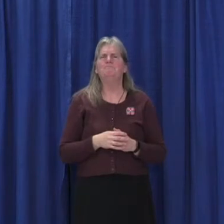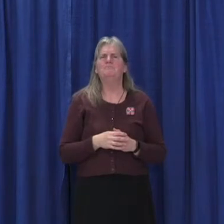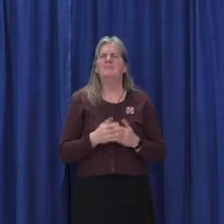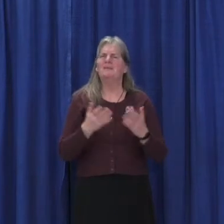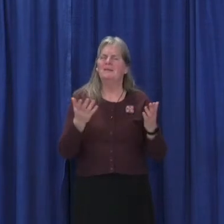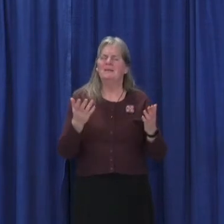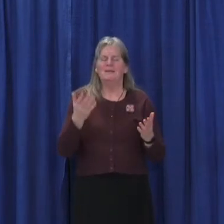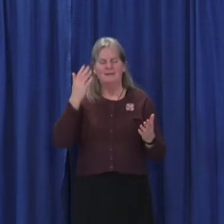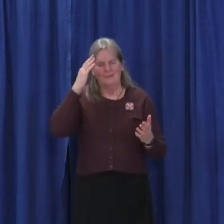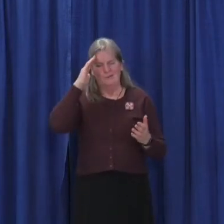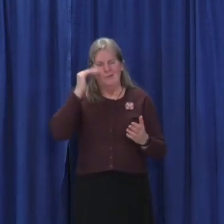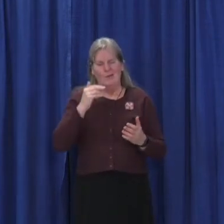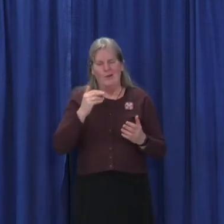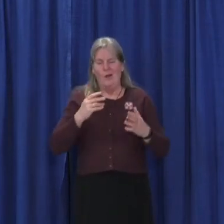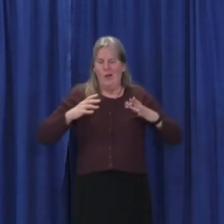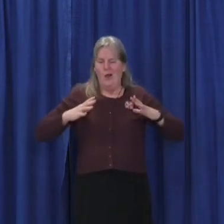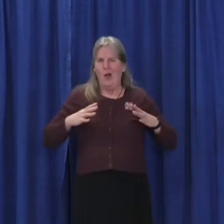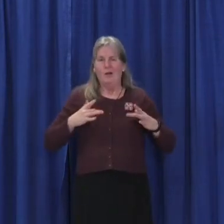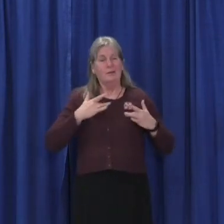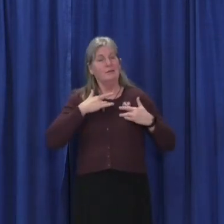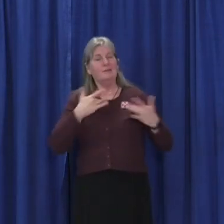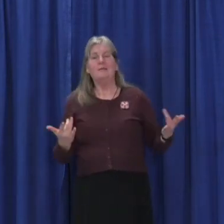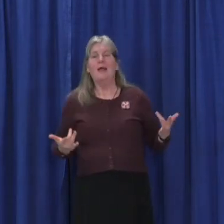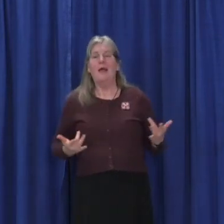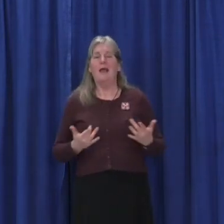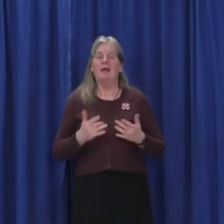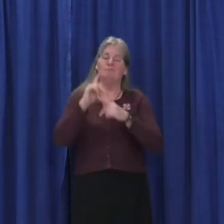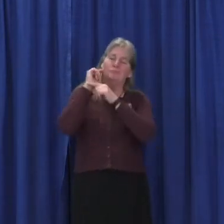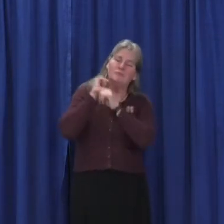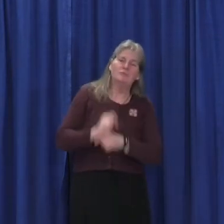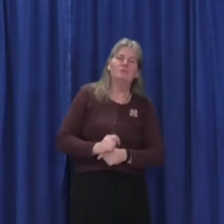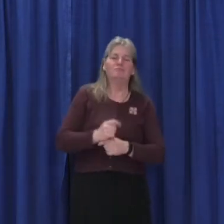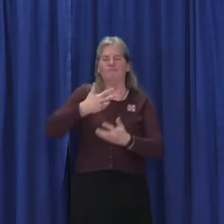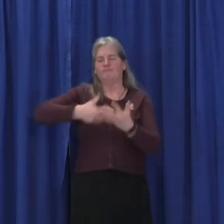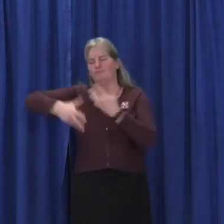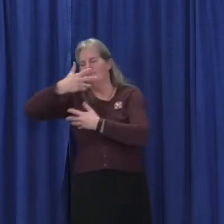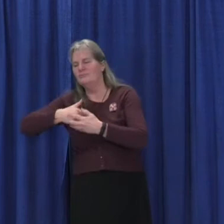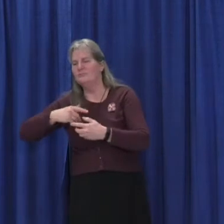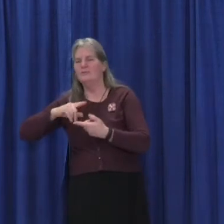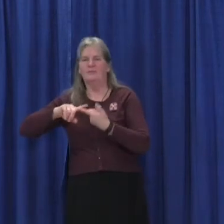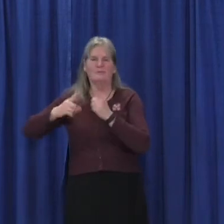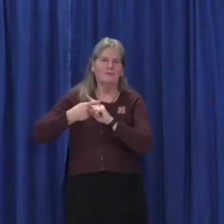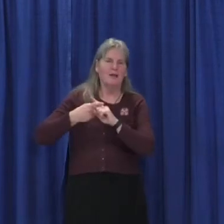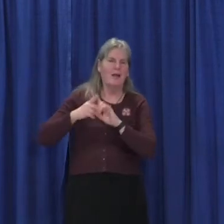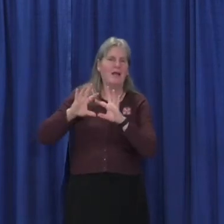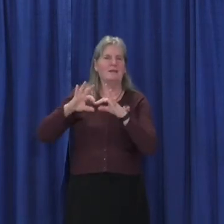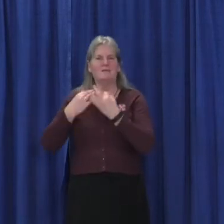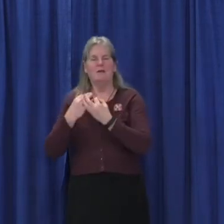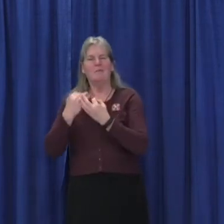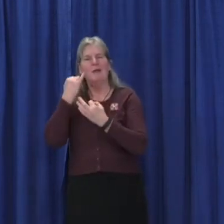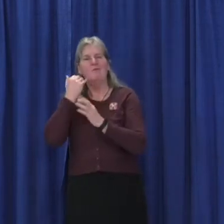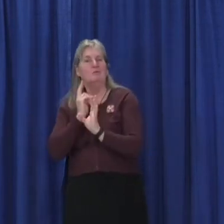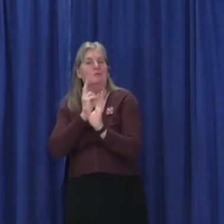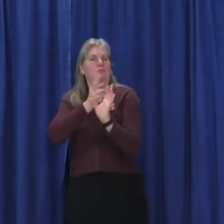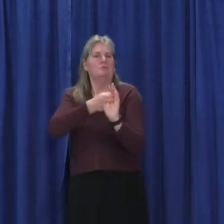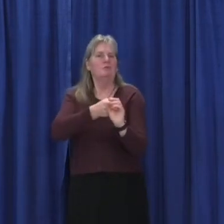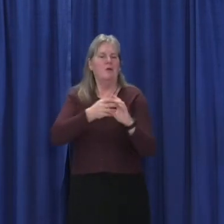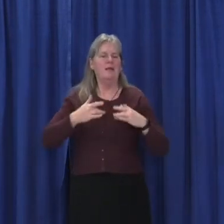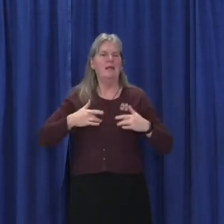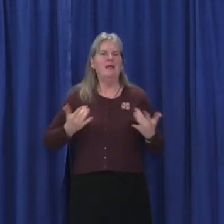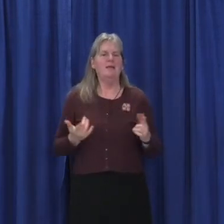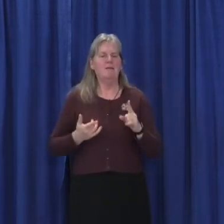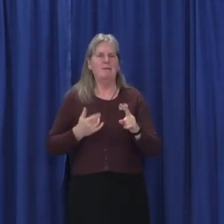Let's be honest though, holidays are traditionally a time to gather with family and friends. So when you do attend a social or public event, just be